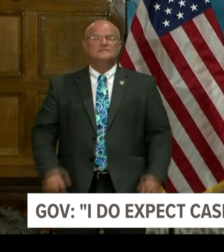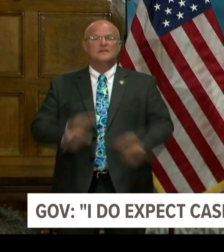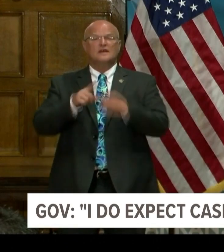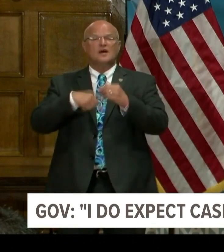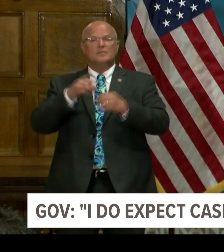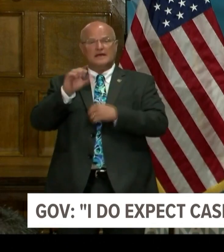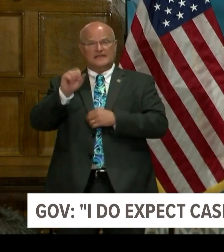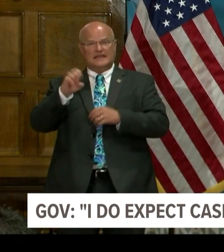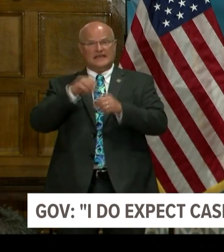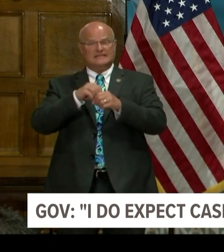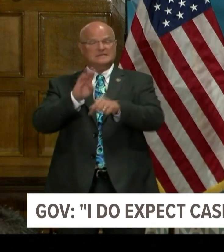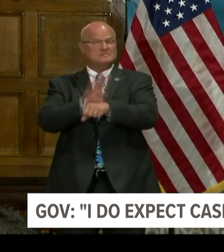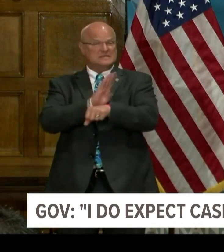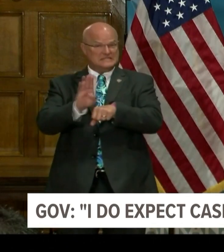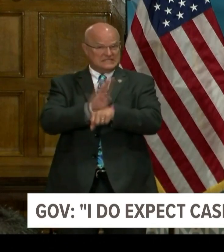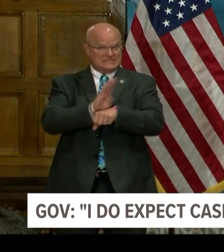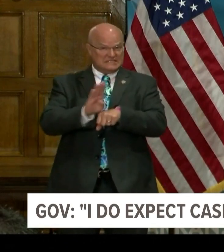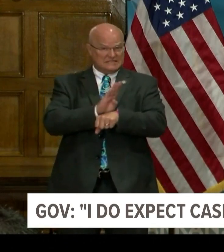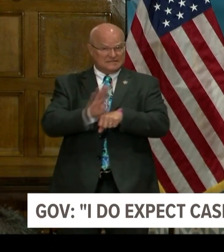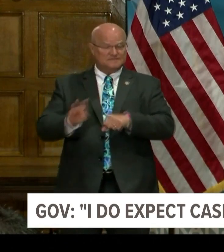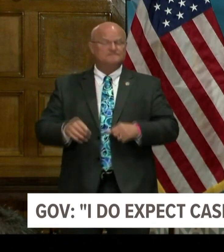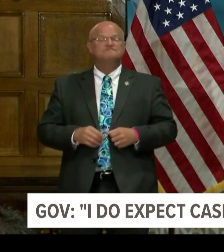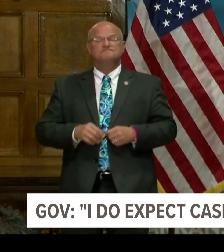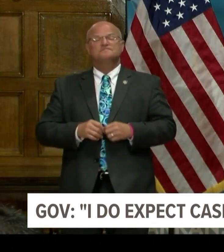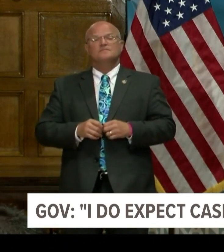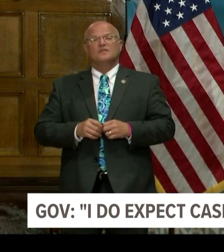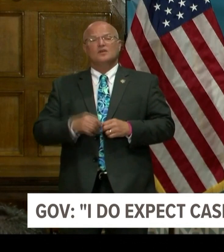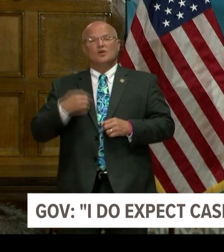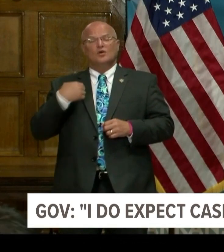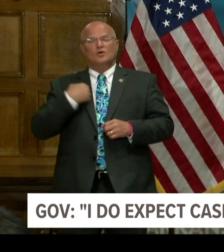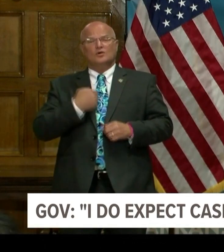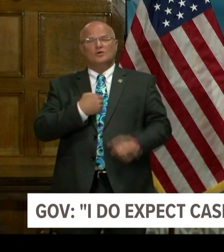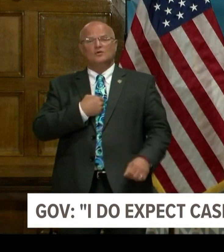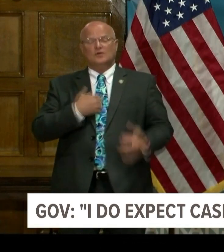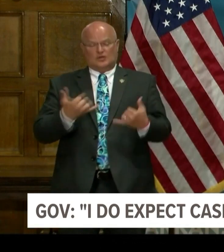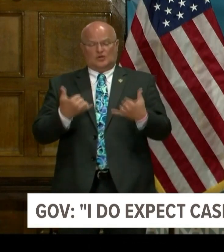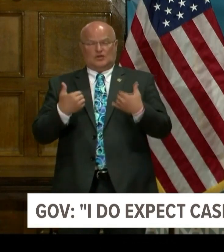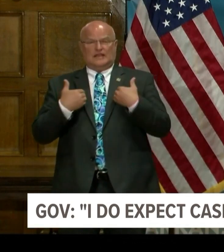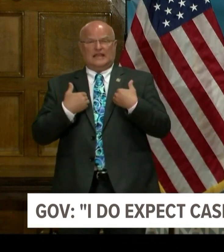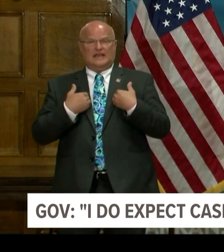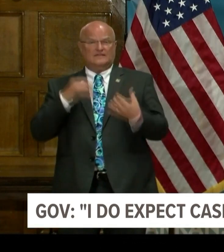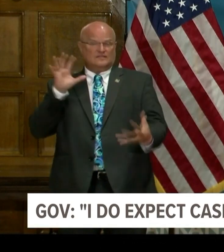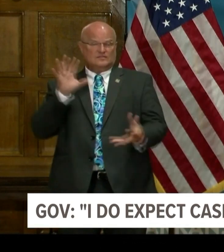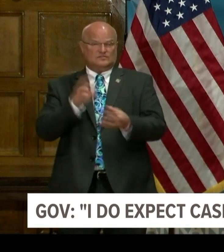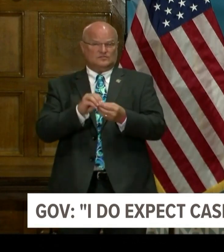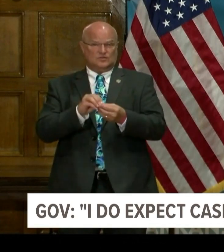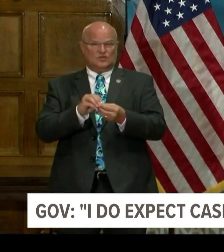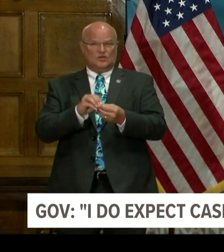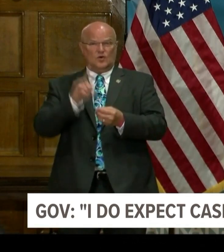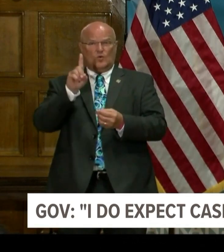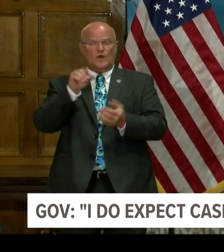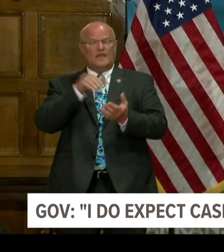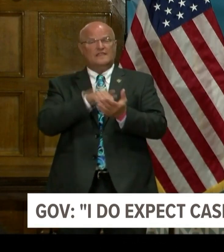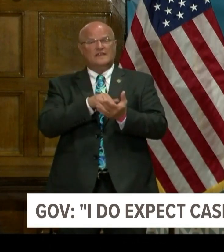With regard to cases and businesses, we currently have a total of